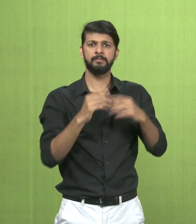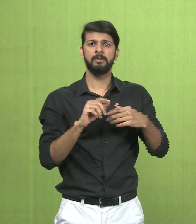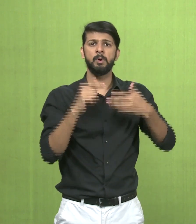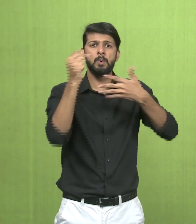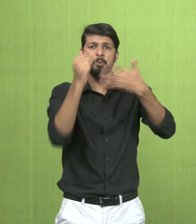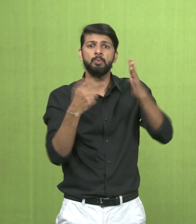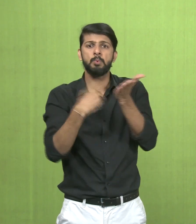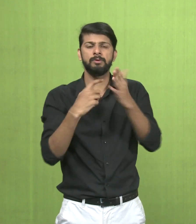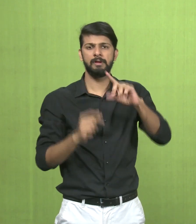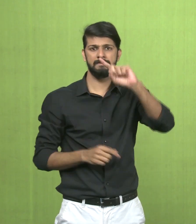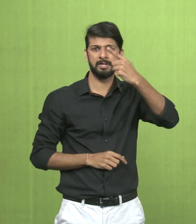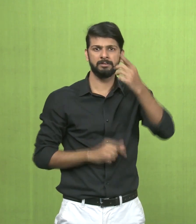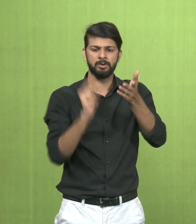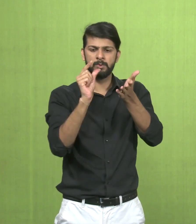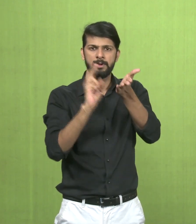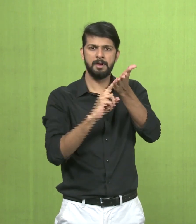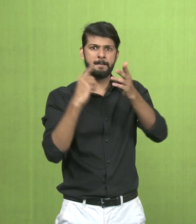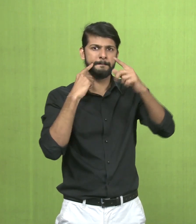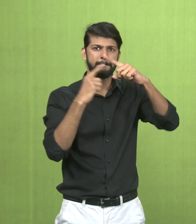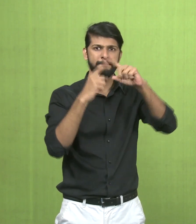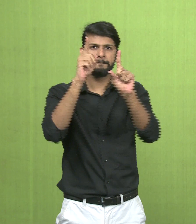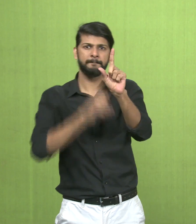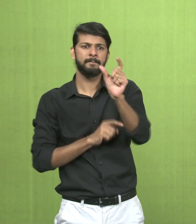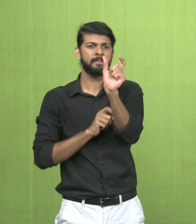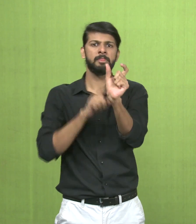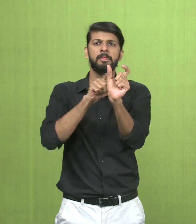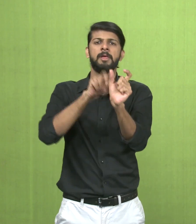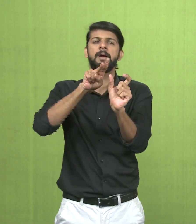illustrate, the first principle is unity.